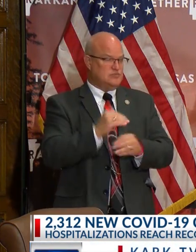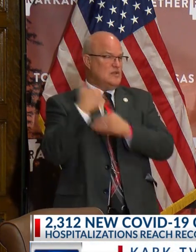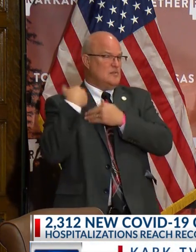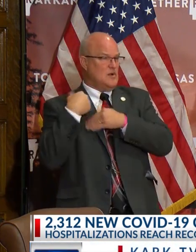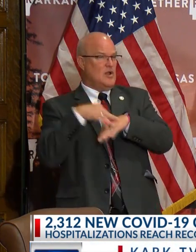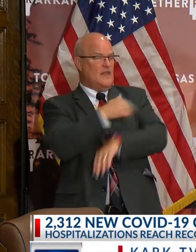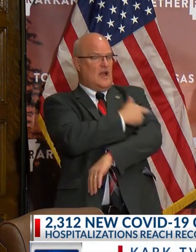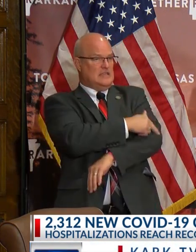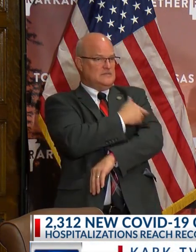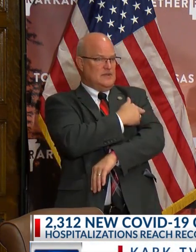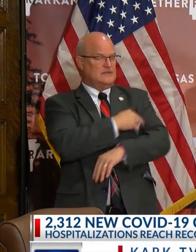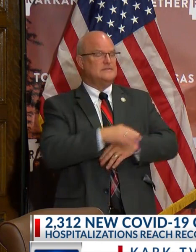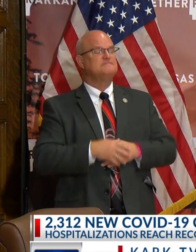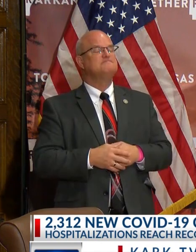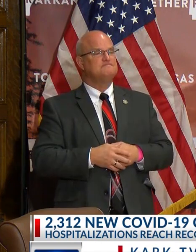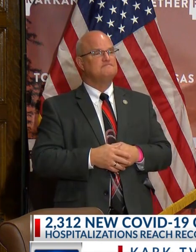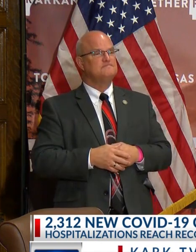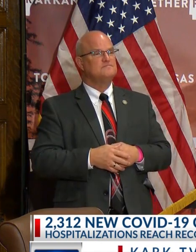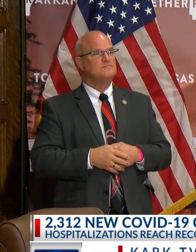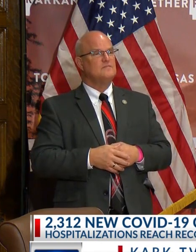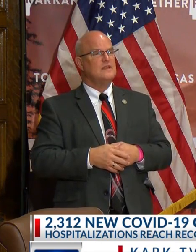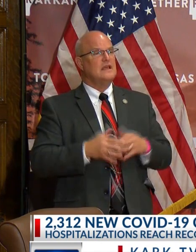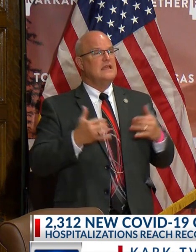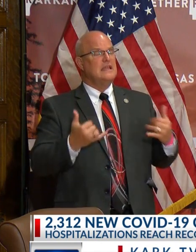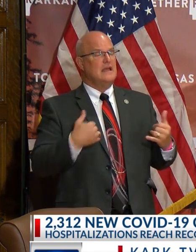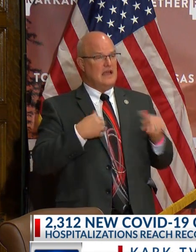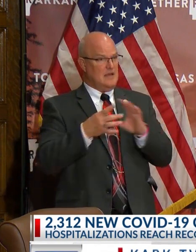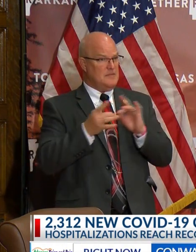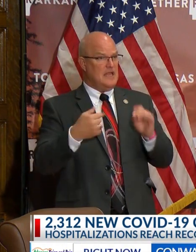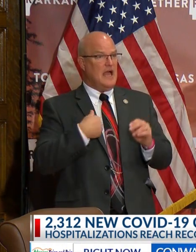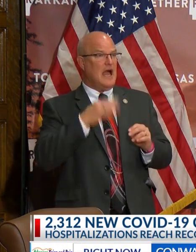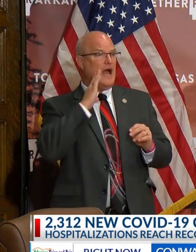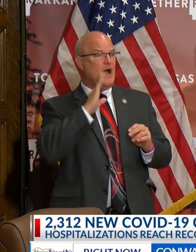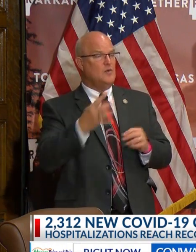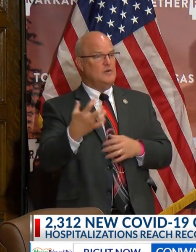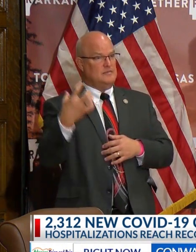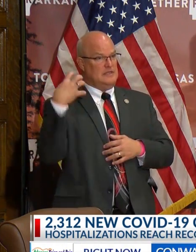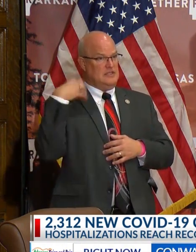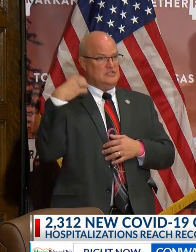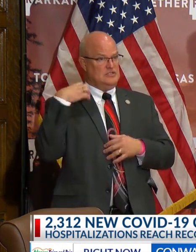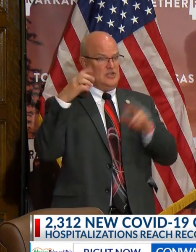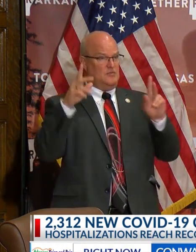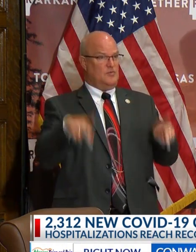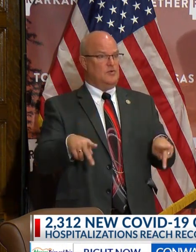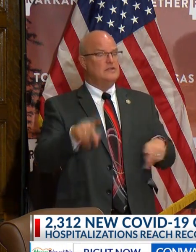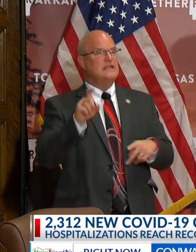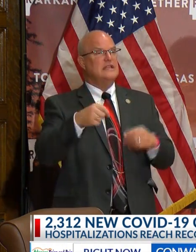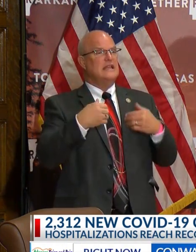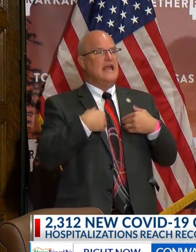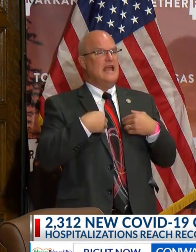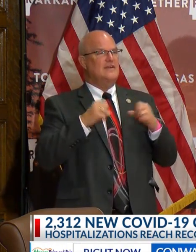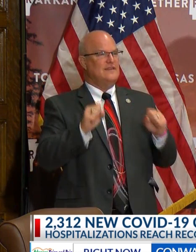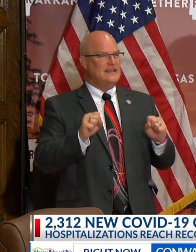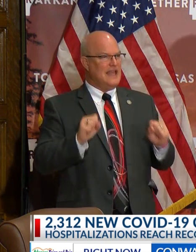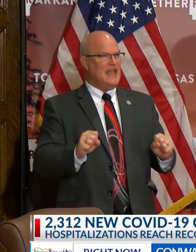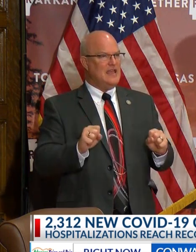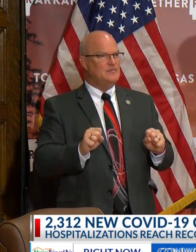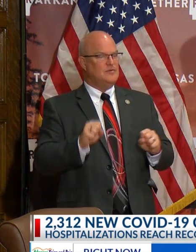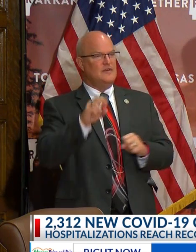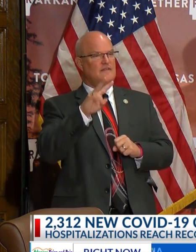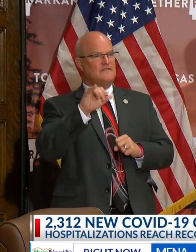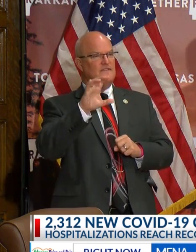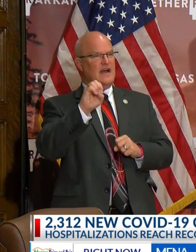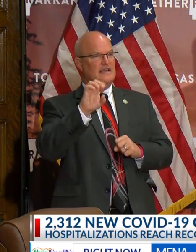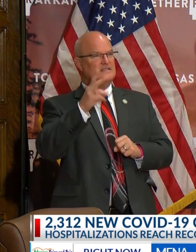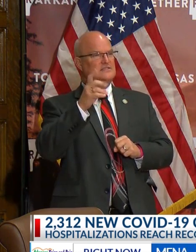hospitals? Let me go to, as I mentioned, that I will chair this group, but I need to have an able vice chair, and